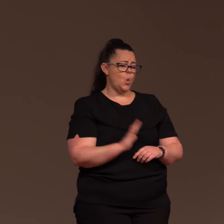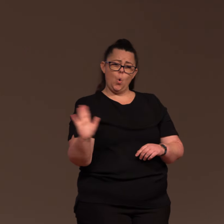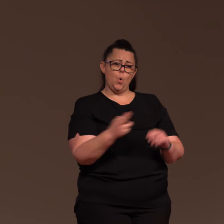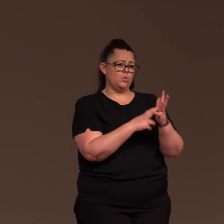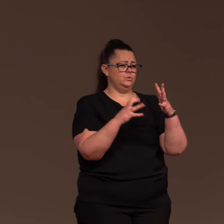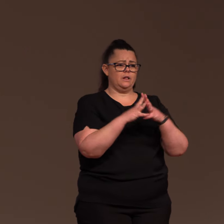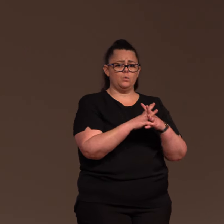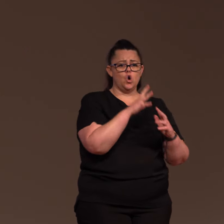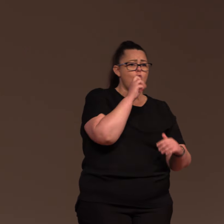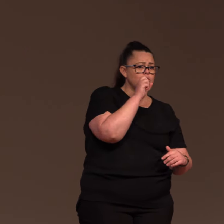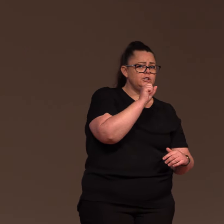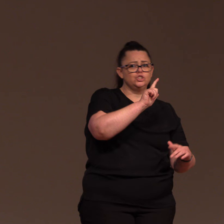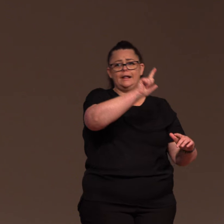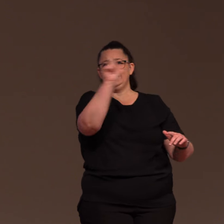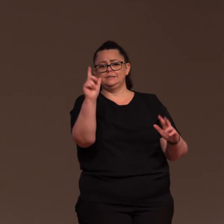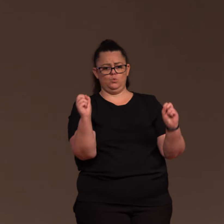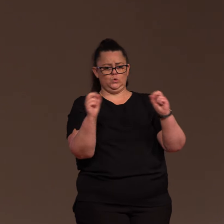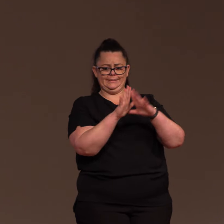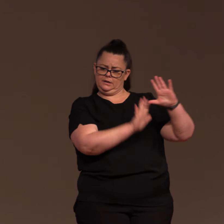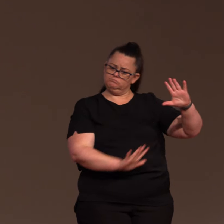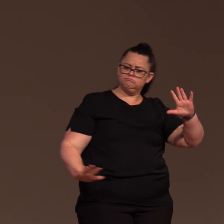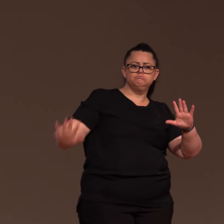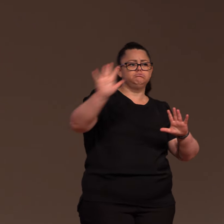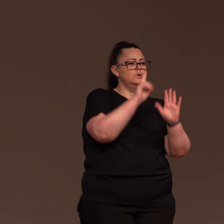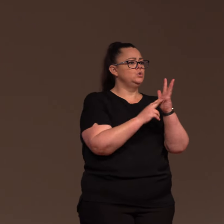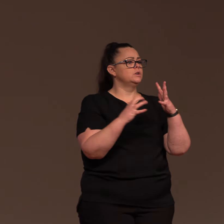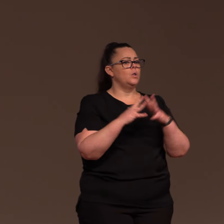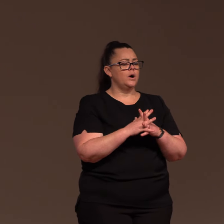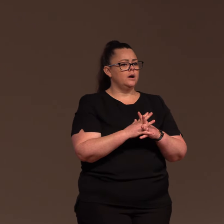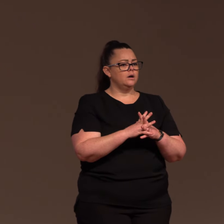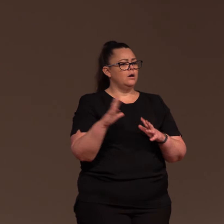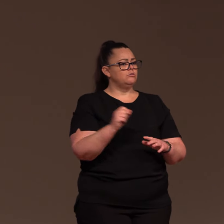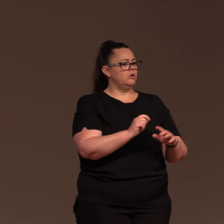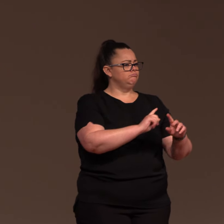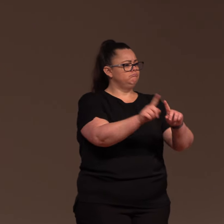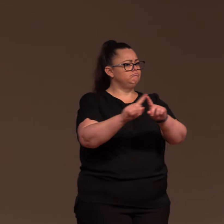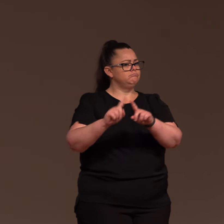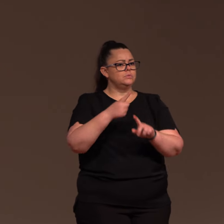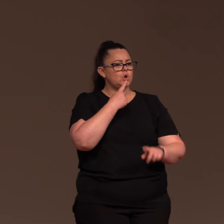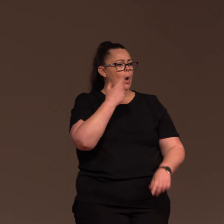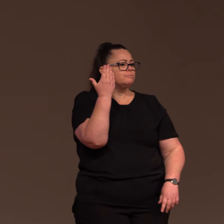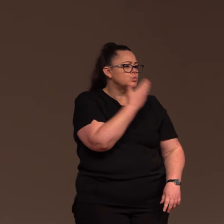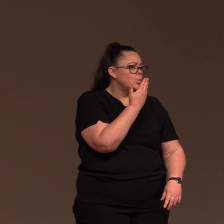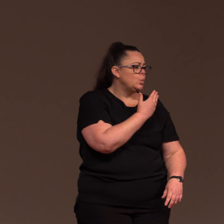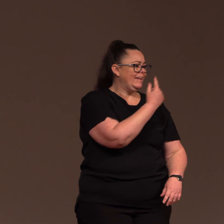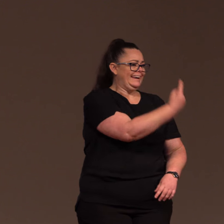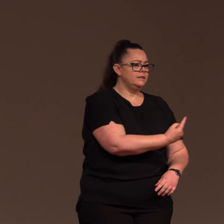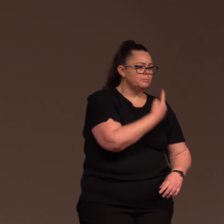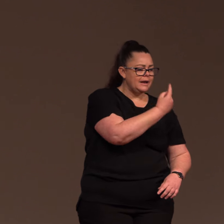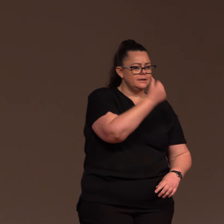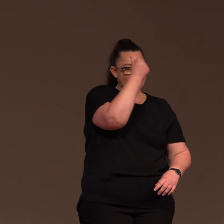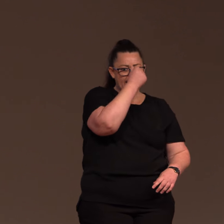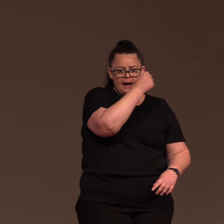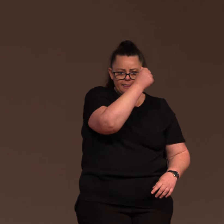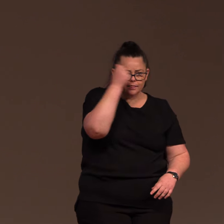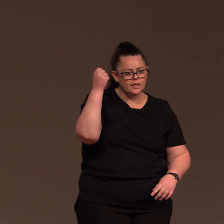Sydney. You're all here today from all sectors, from our government schools, independent and Catholic schools.